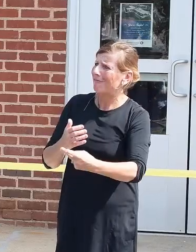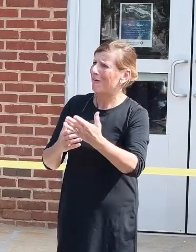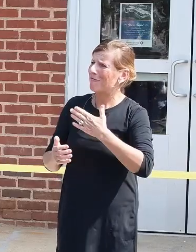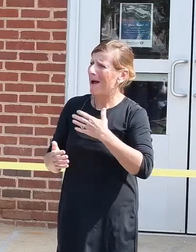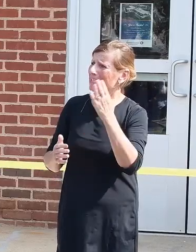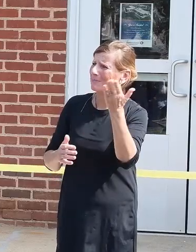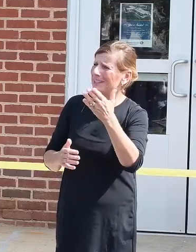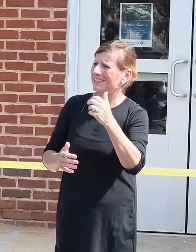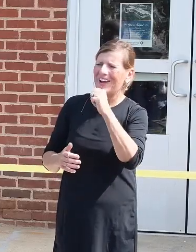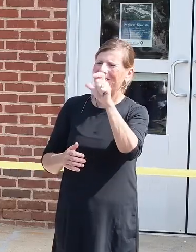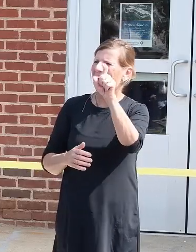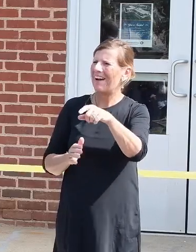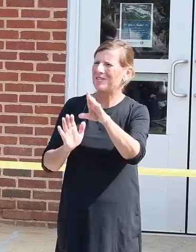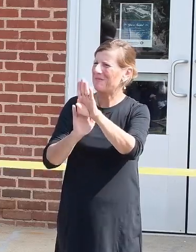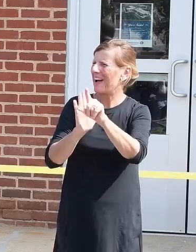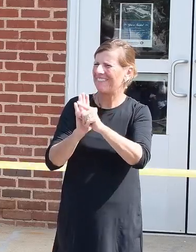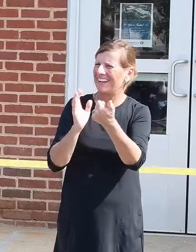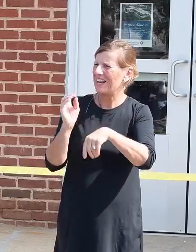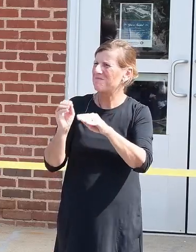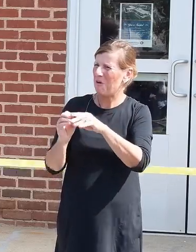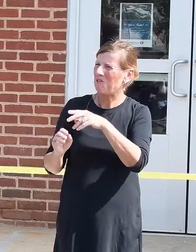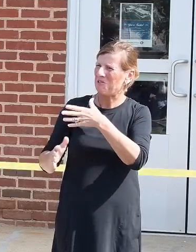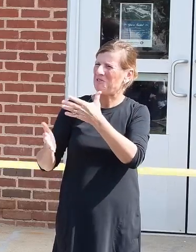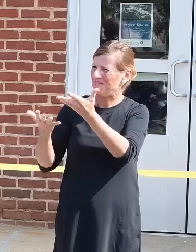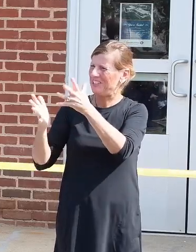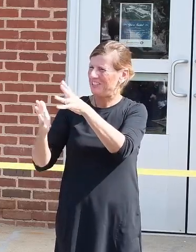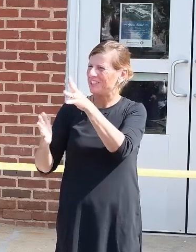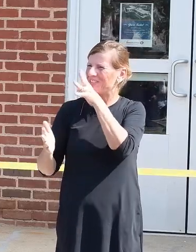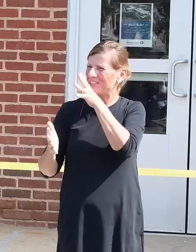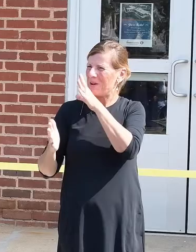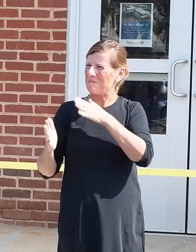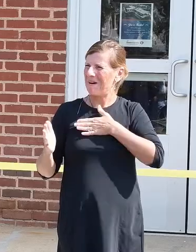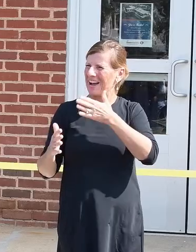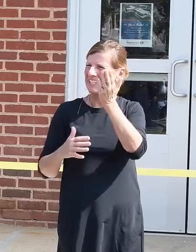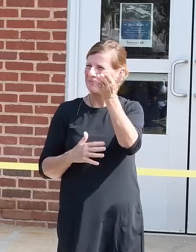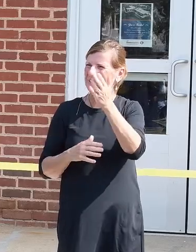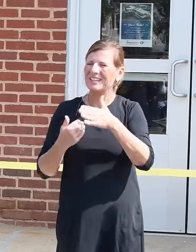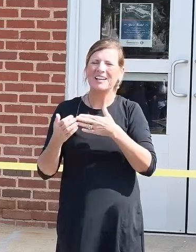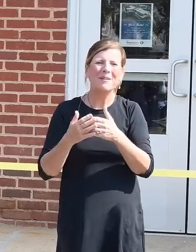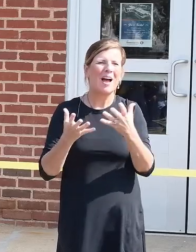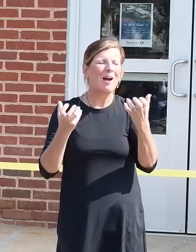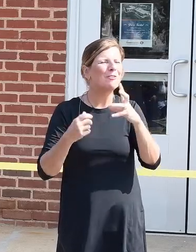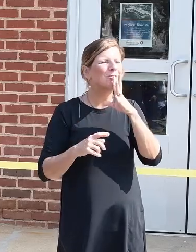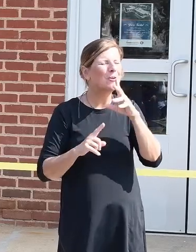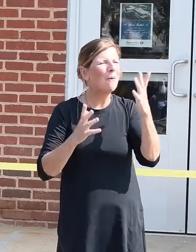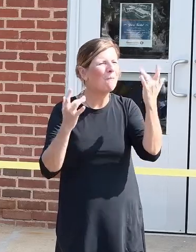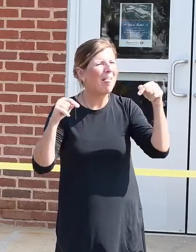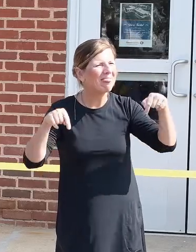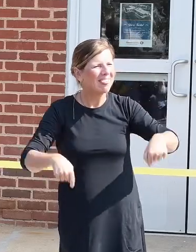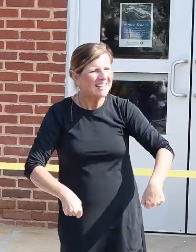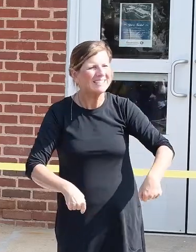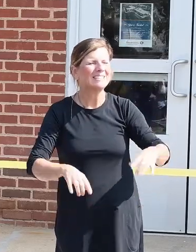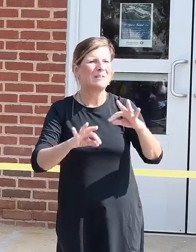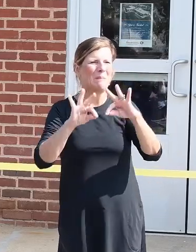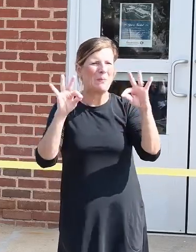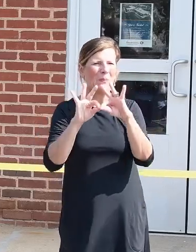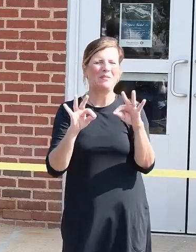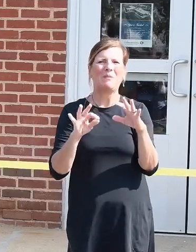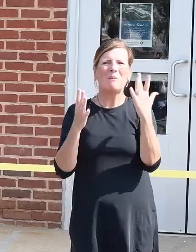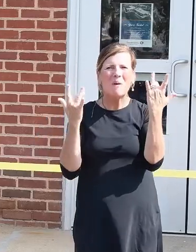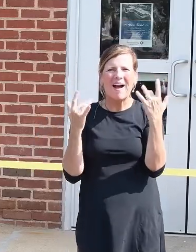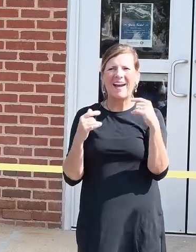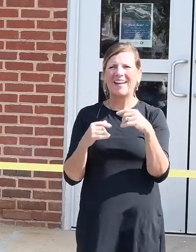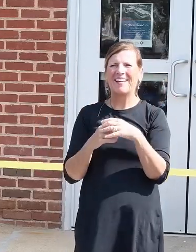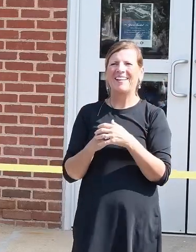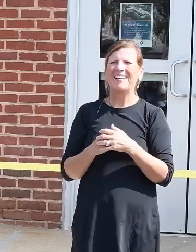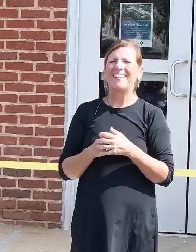about doing the background anymore because you did it for me. But I want to talk about why this is important. I